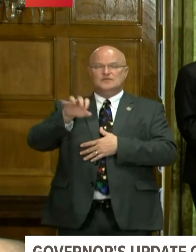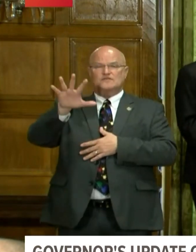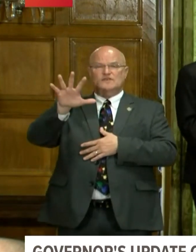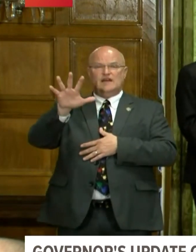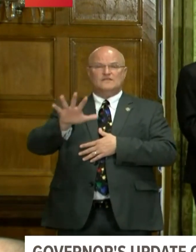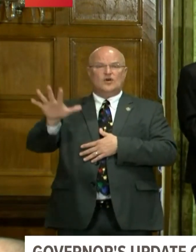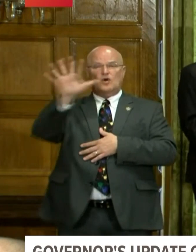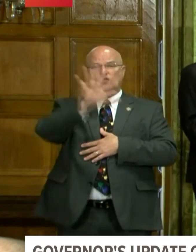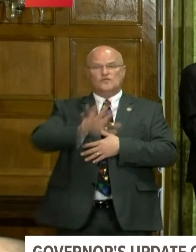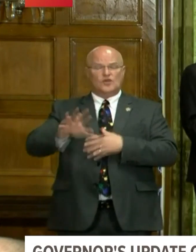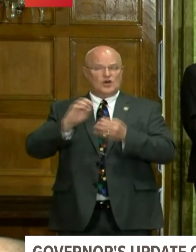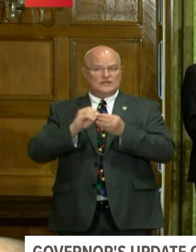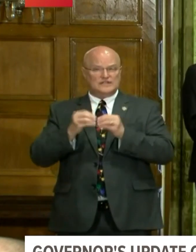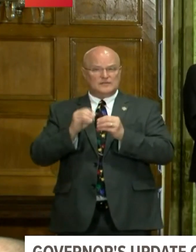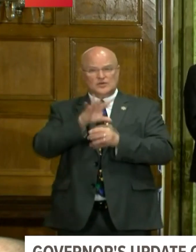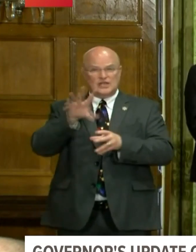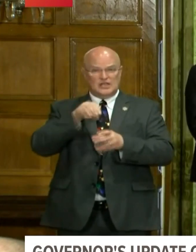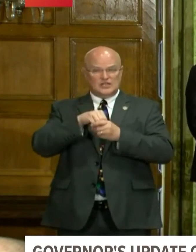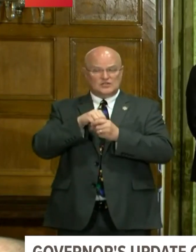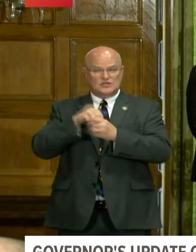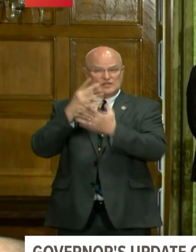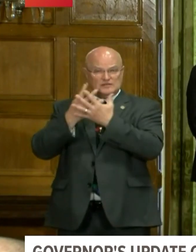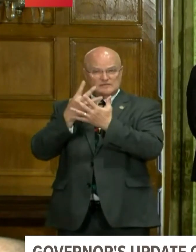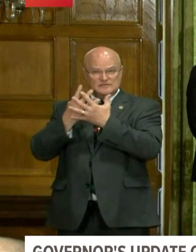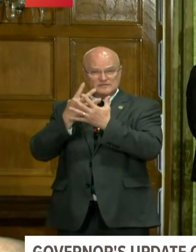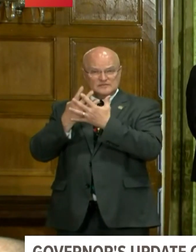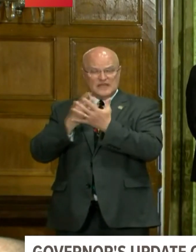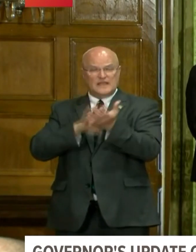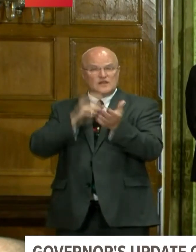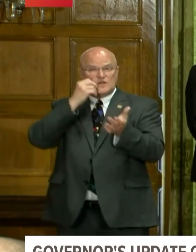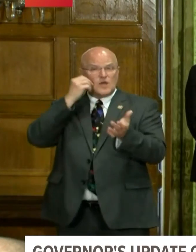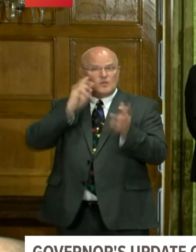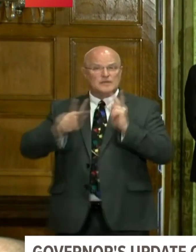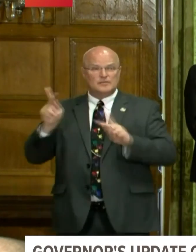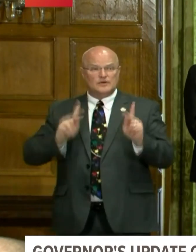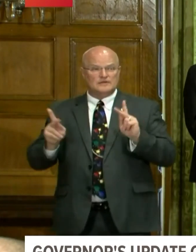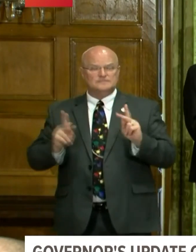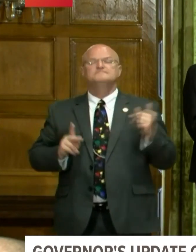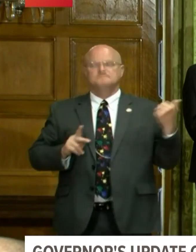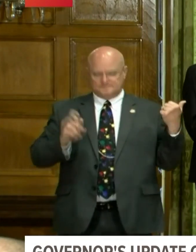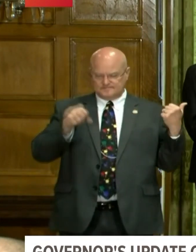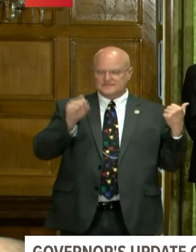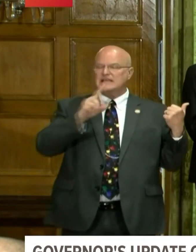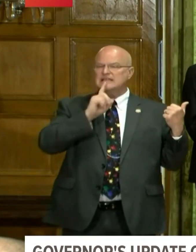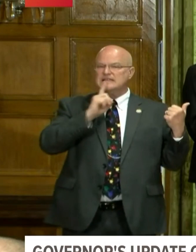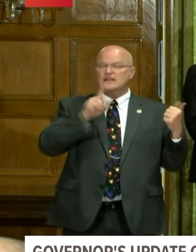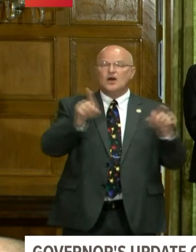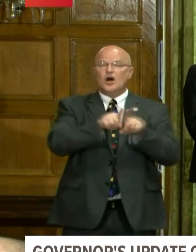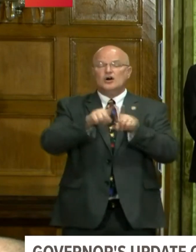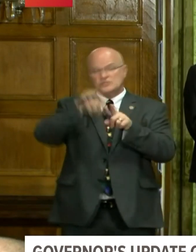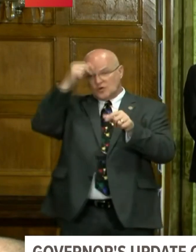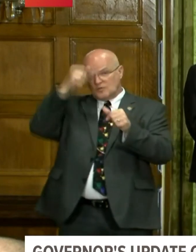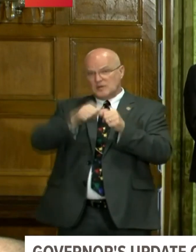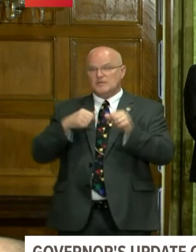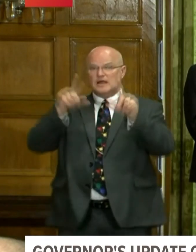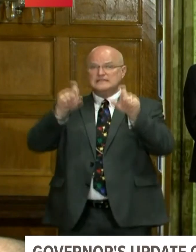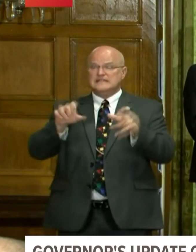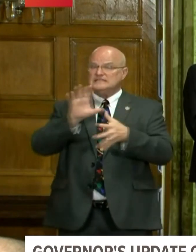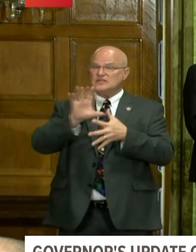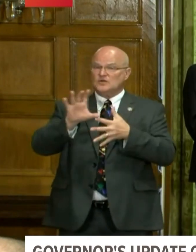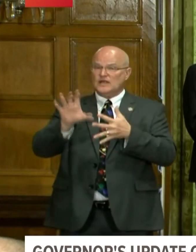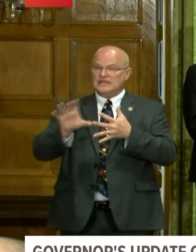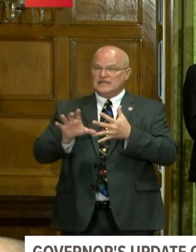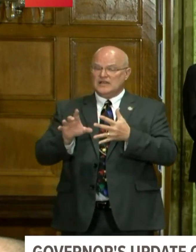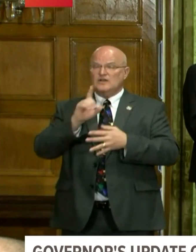7.5% overall figure included the Cummins people and the nursing home people? It did. And also remember, our testing